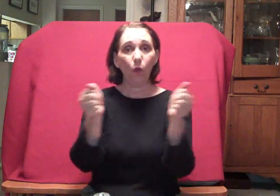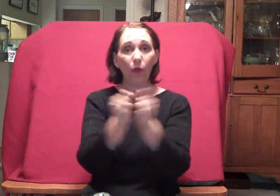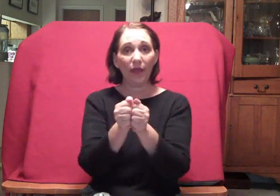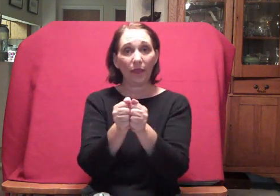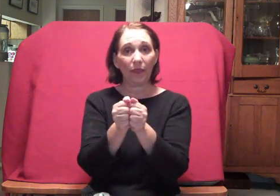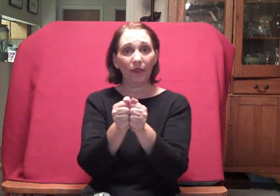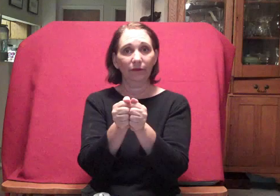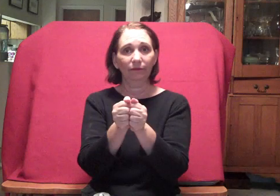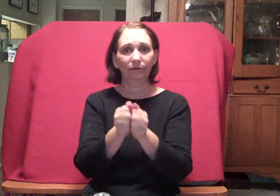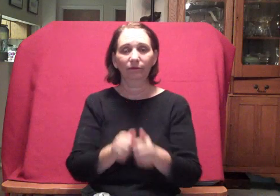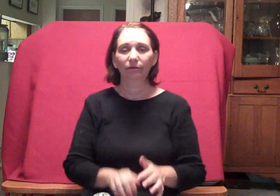With.